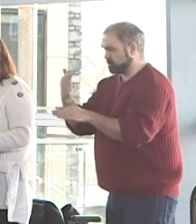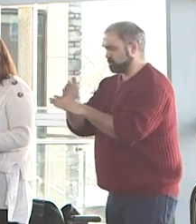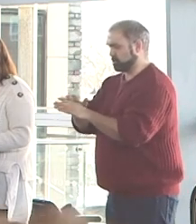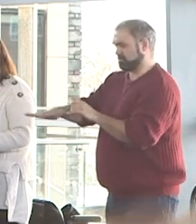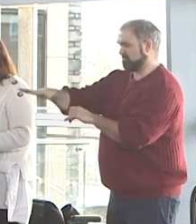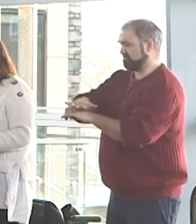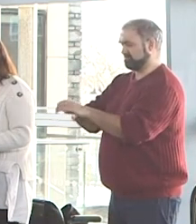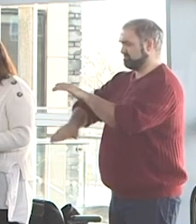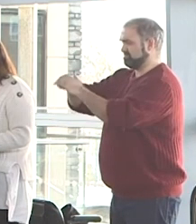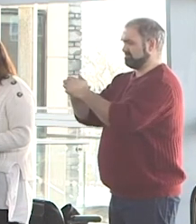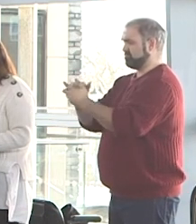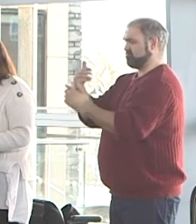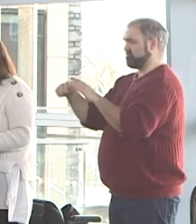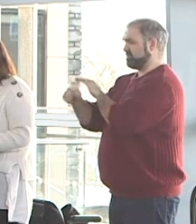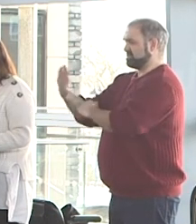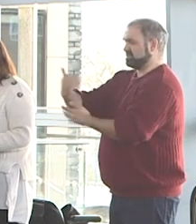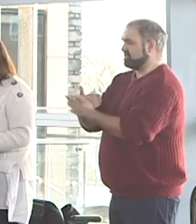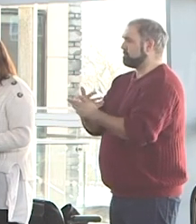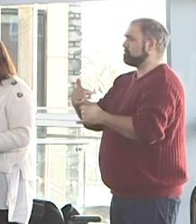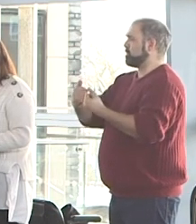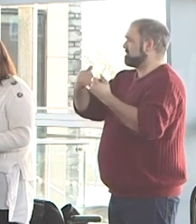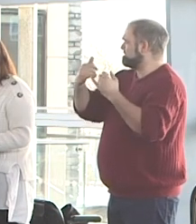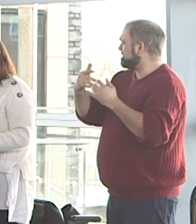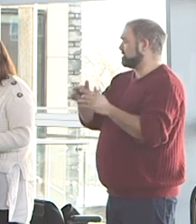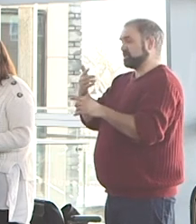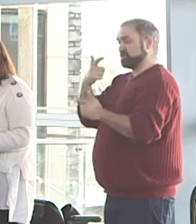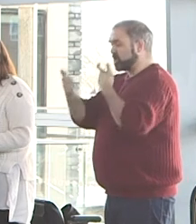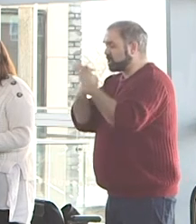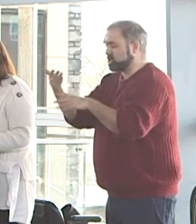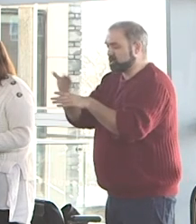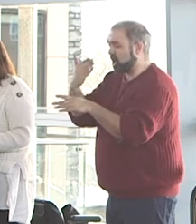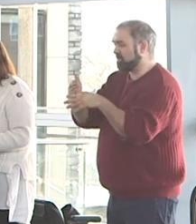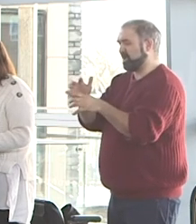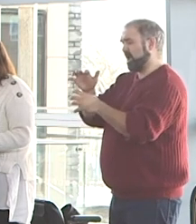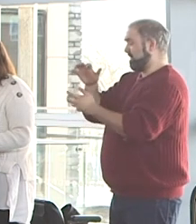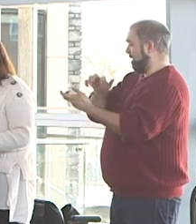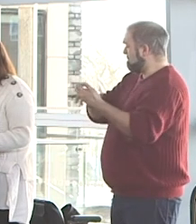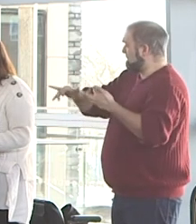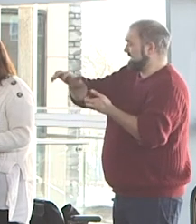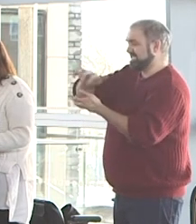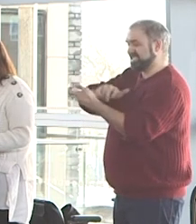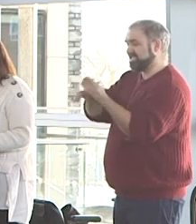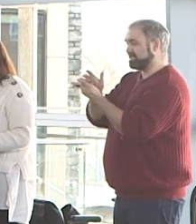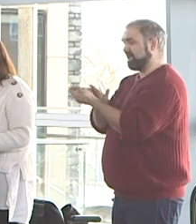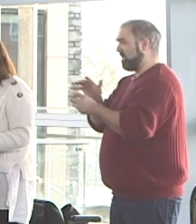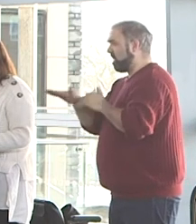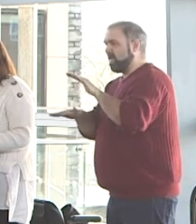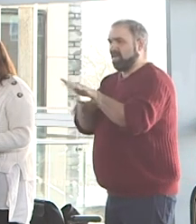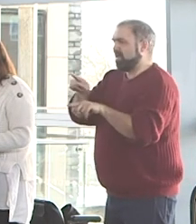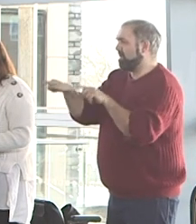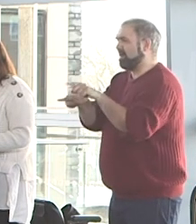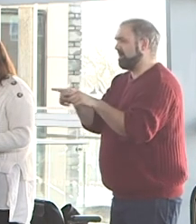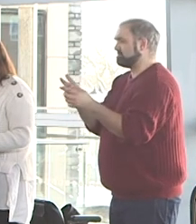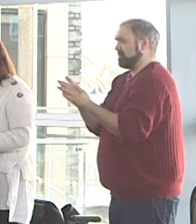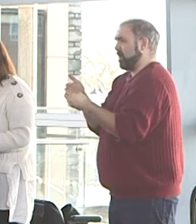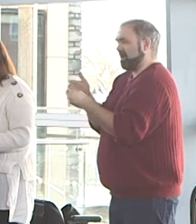tough for refugees. The whole job hunt is so complicated with lots of steps and I was given no guidance. My friends helped me out by